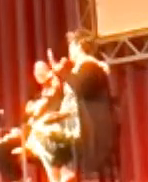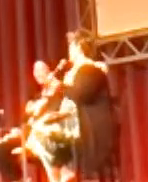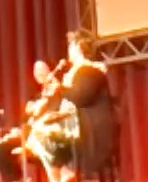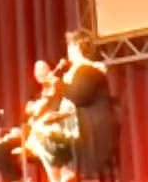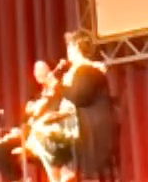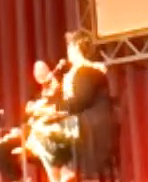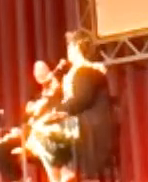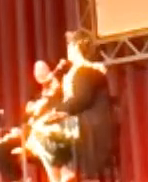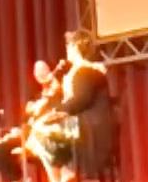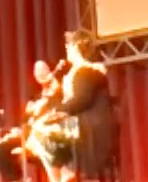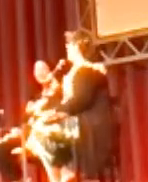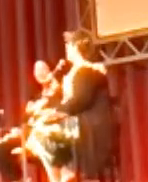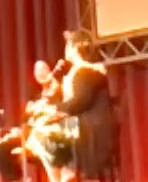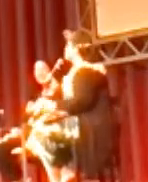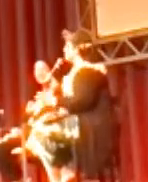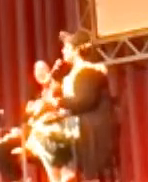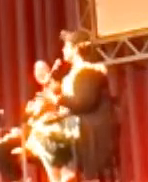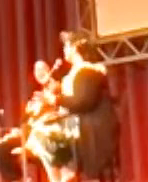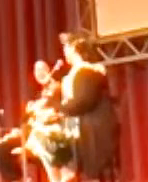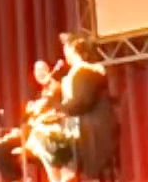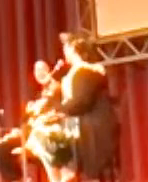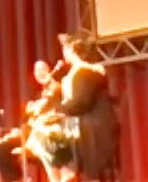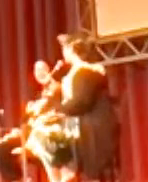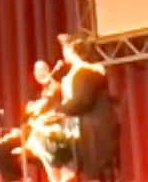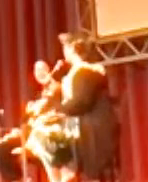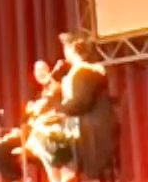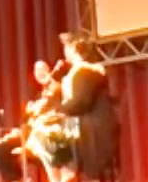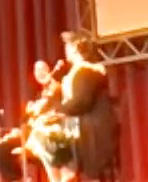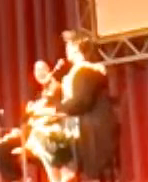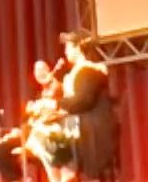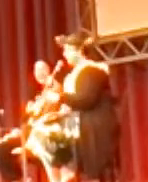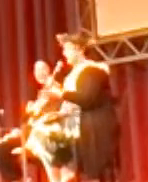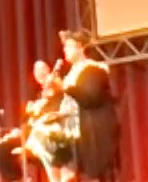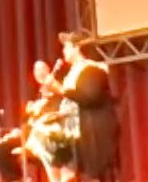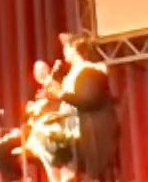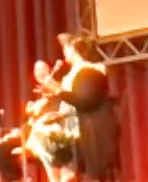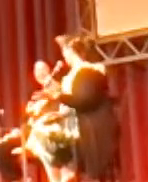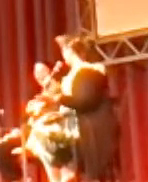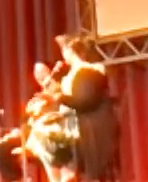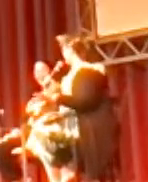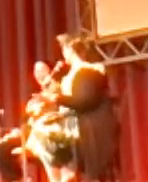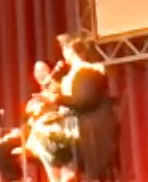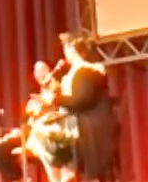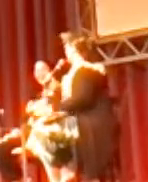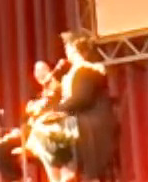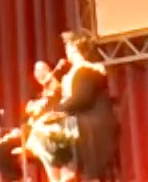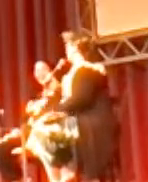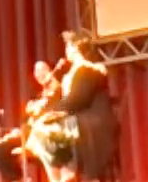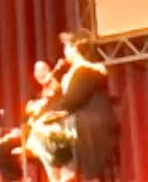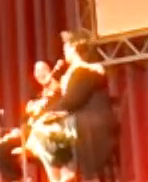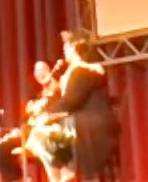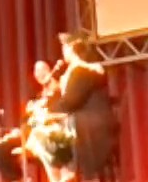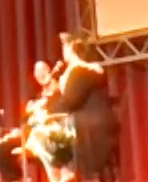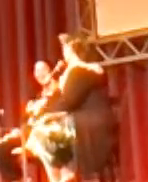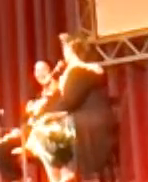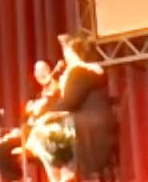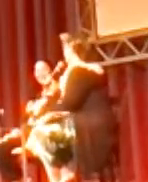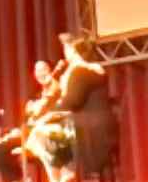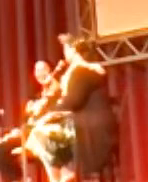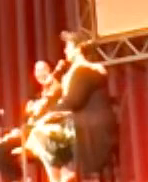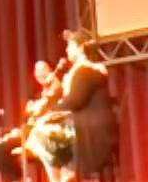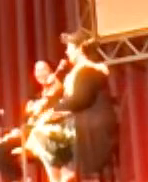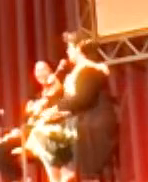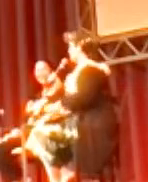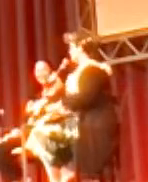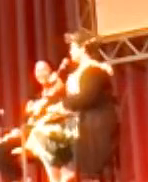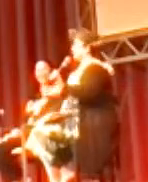And we said, okay, we can maybe do 9, and we were able to do 10. We honestly